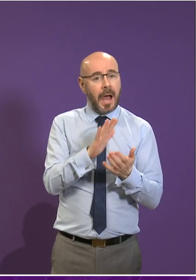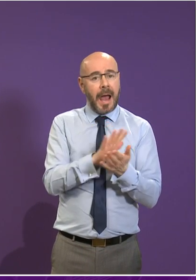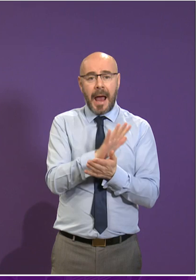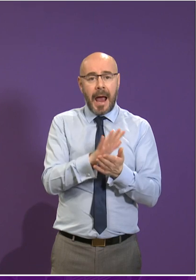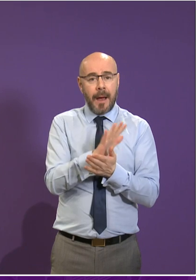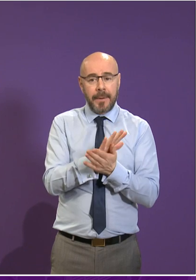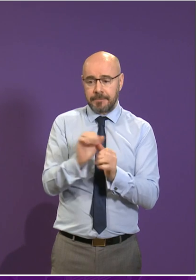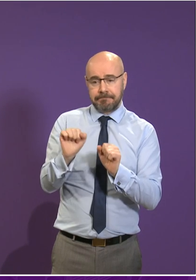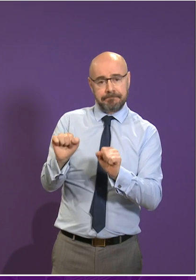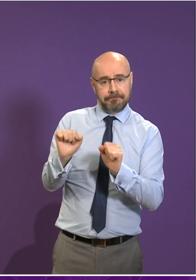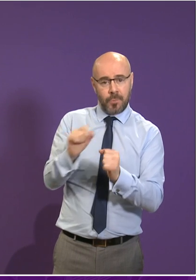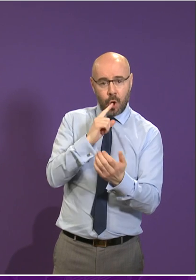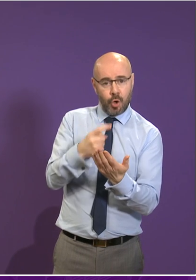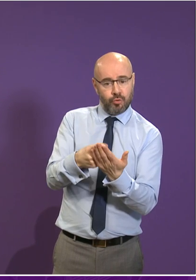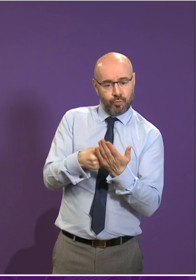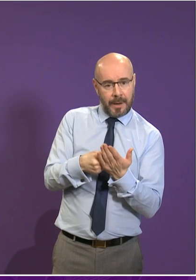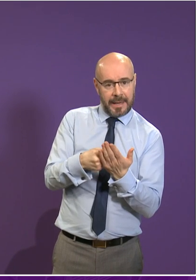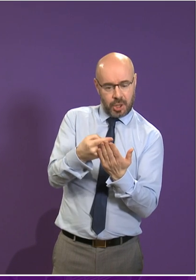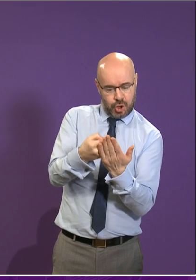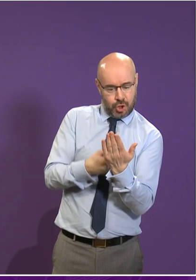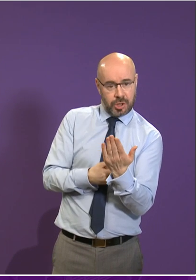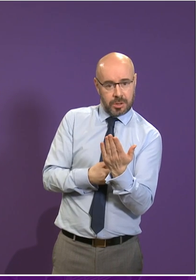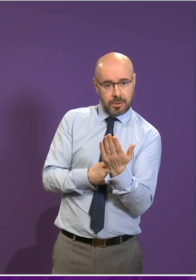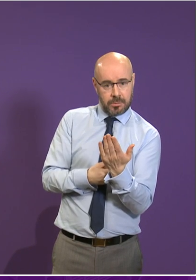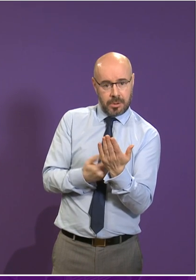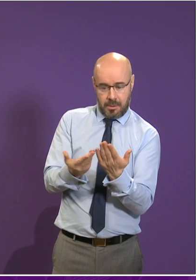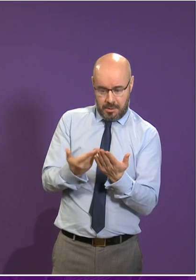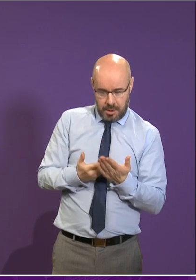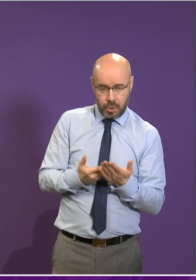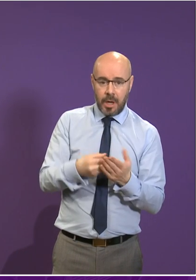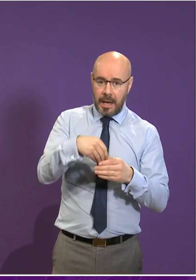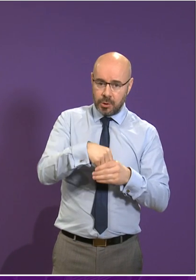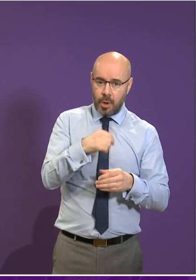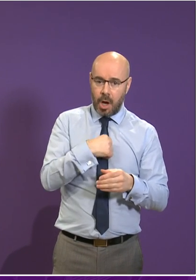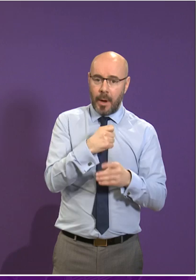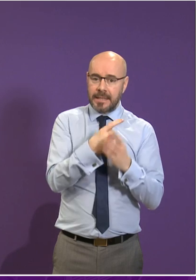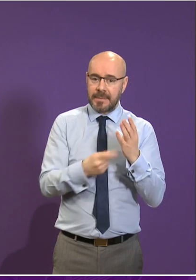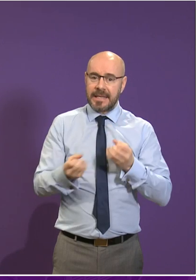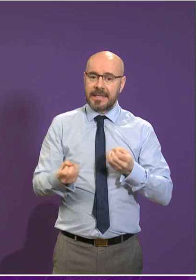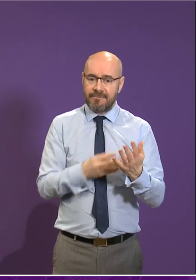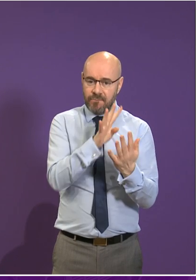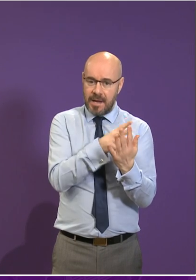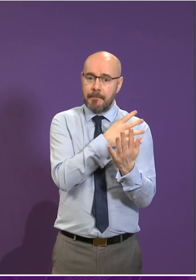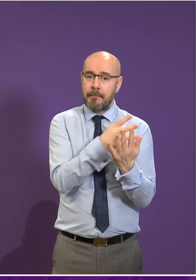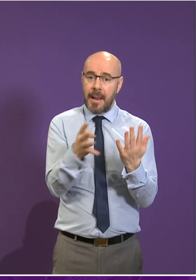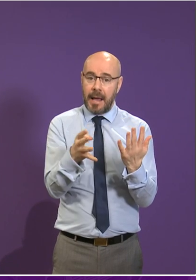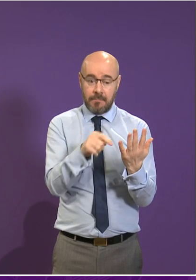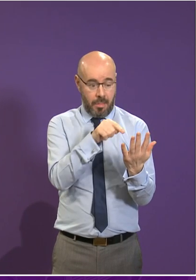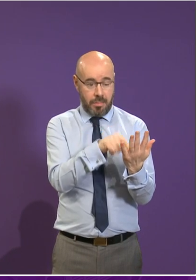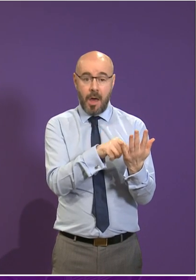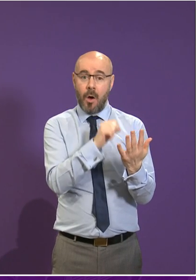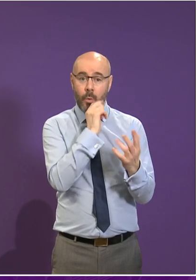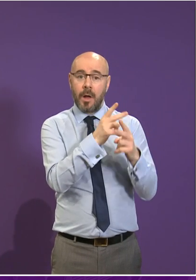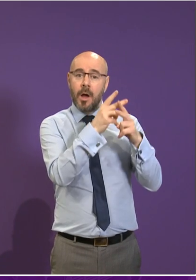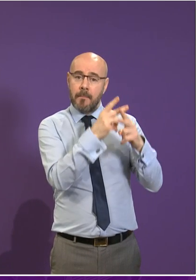consider incorporating recommendations coming from the committee into the disability delivery plan, which will be monitored